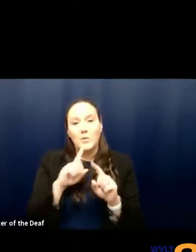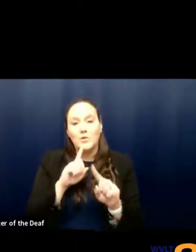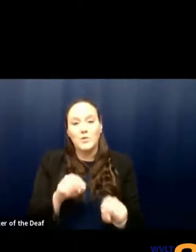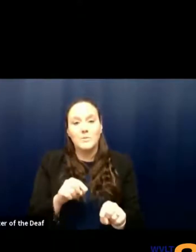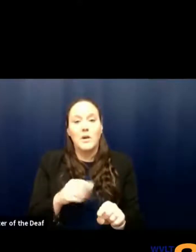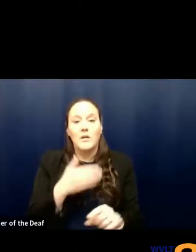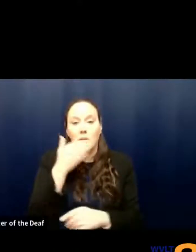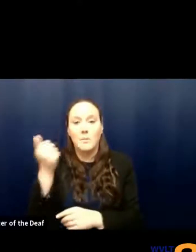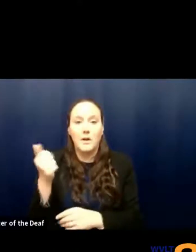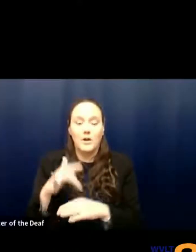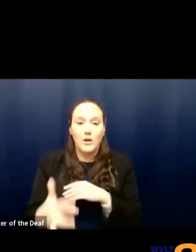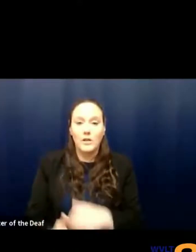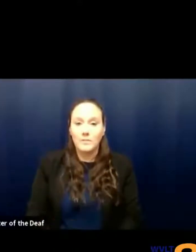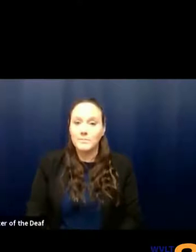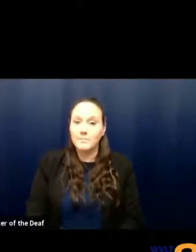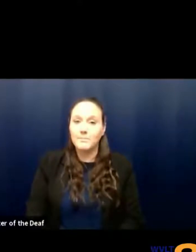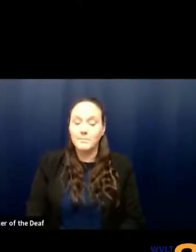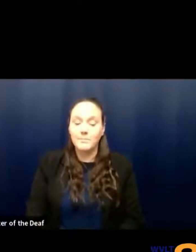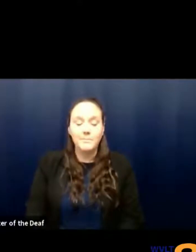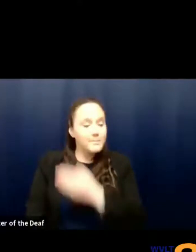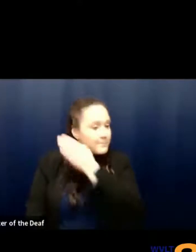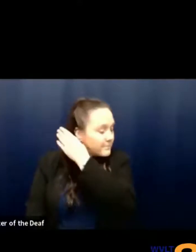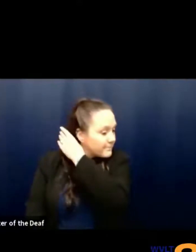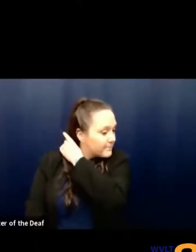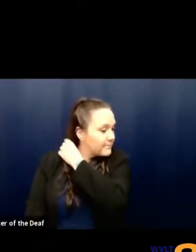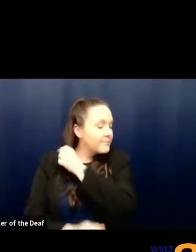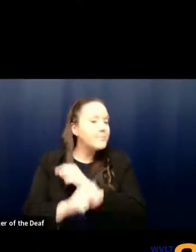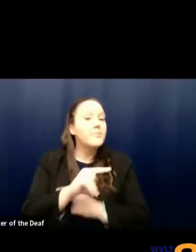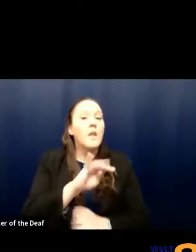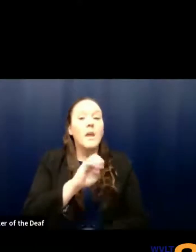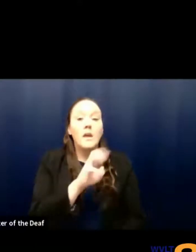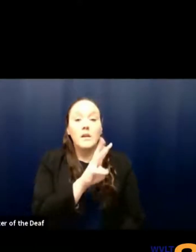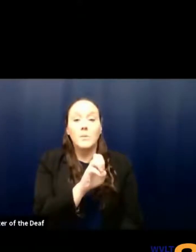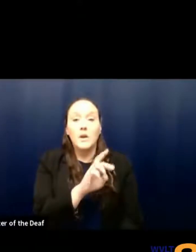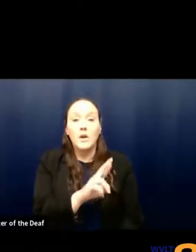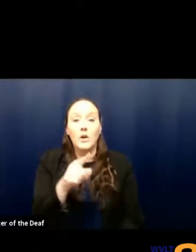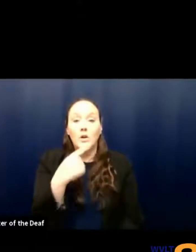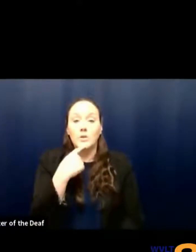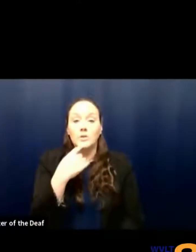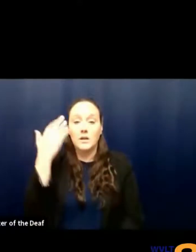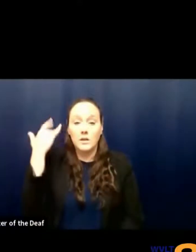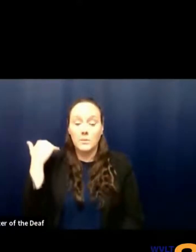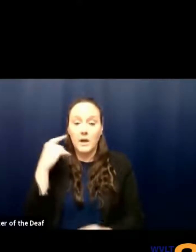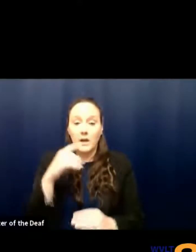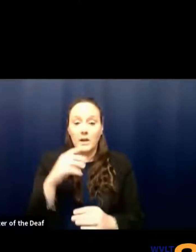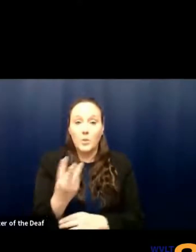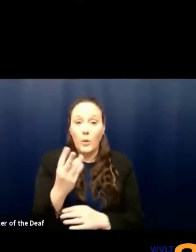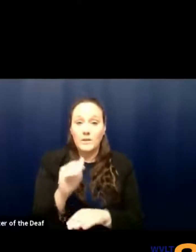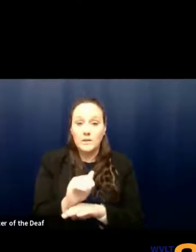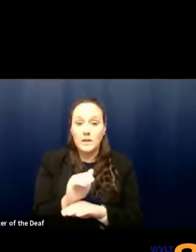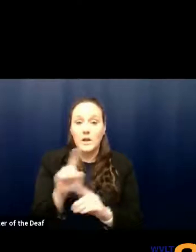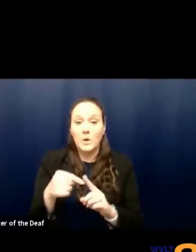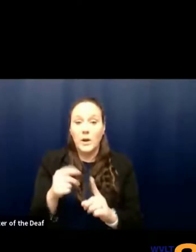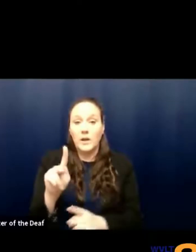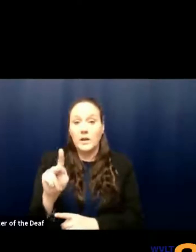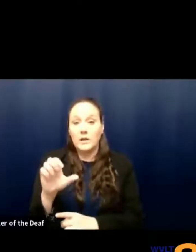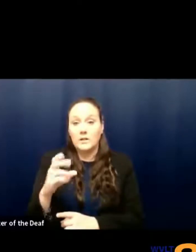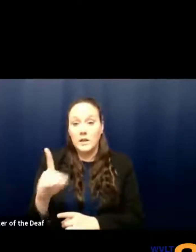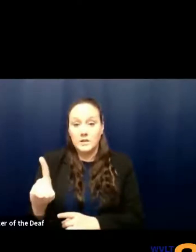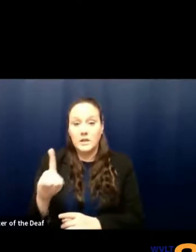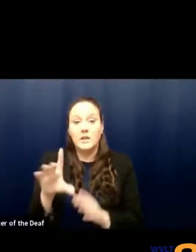early on. From Annie with WBIR, you've said in the past, Wednesday night is when Kchd finds out